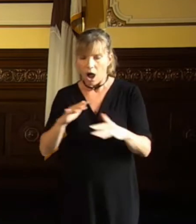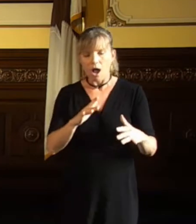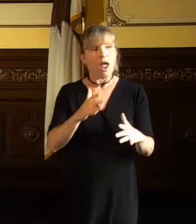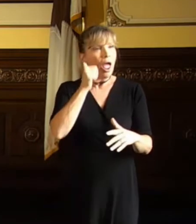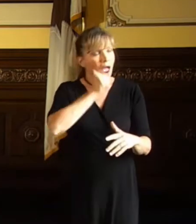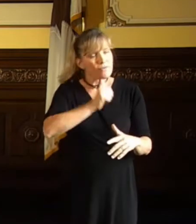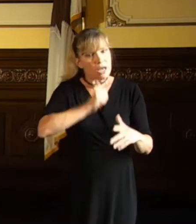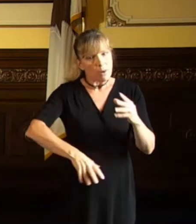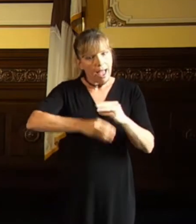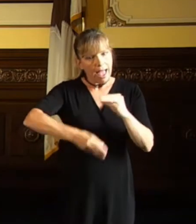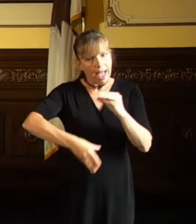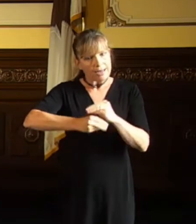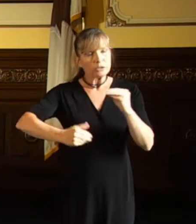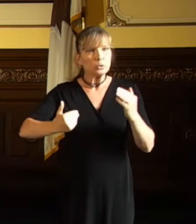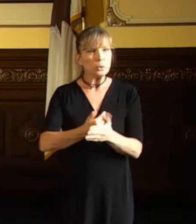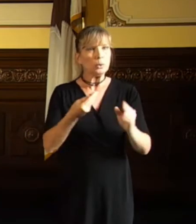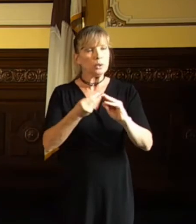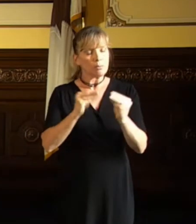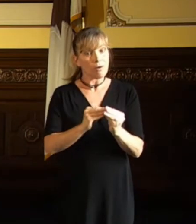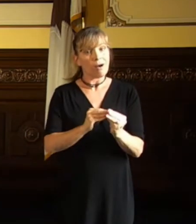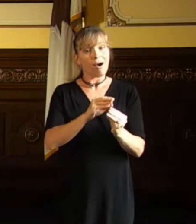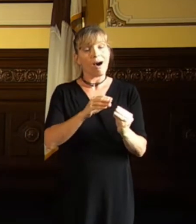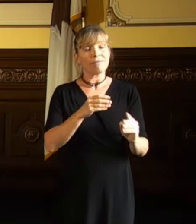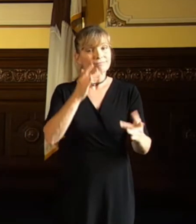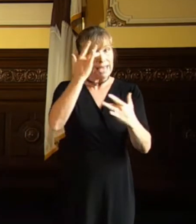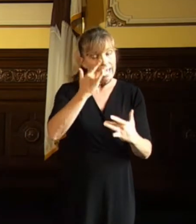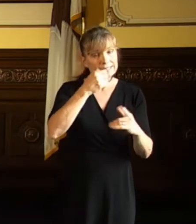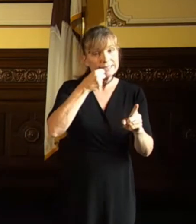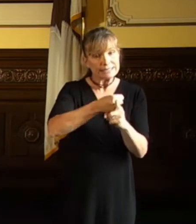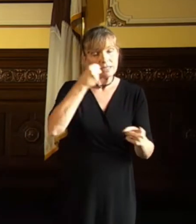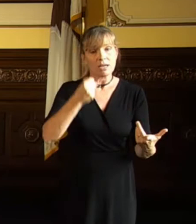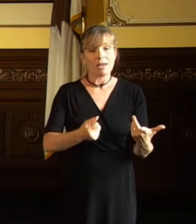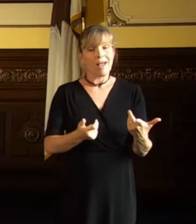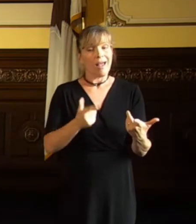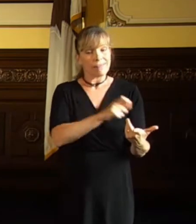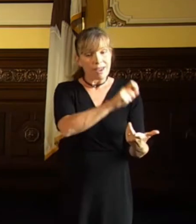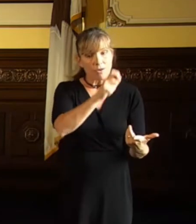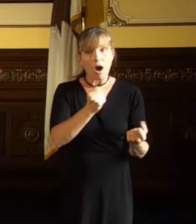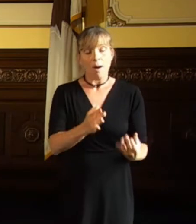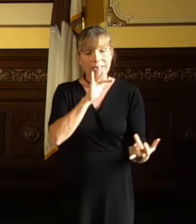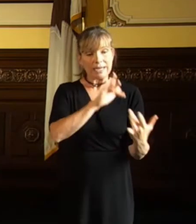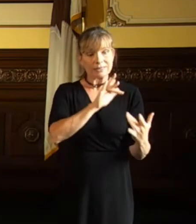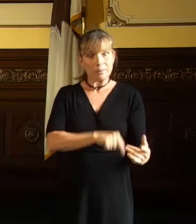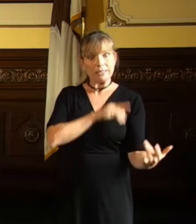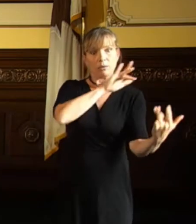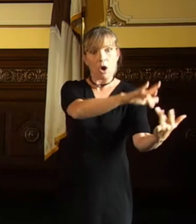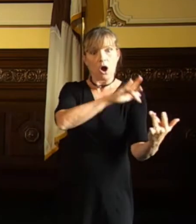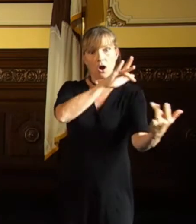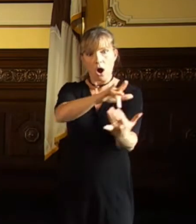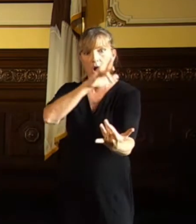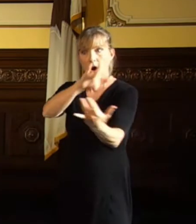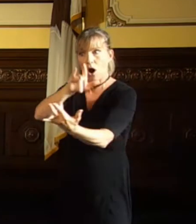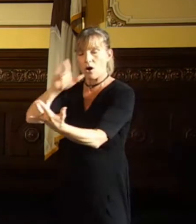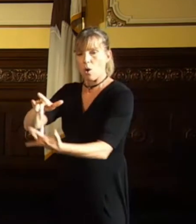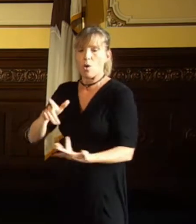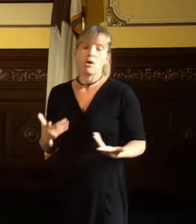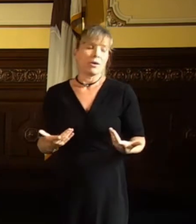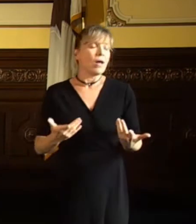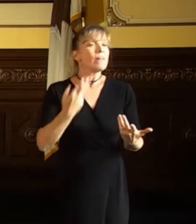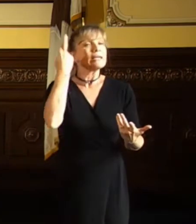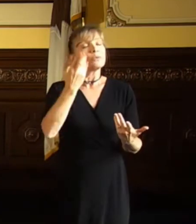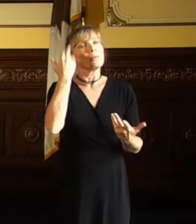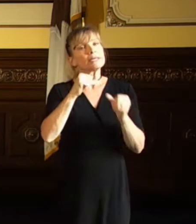every day we're adding to the new number of cases and therefore number of contacts that need to be reached. So that's why